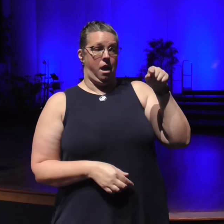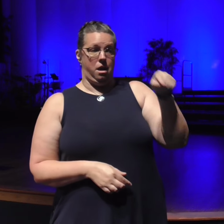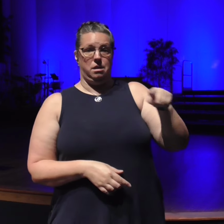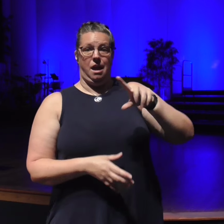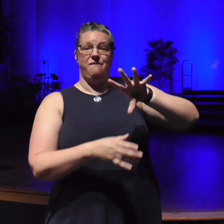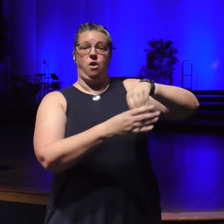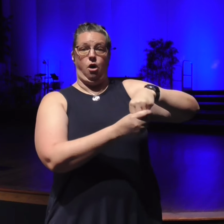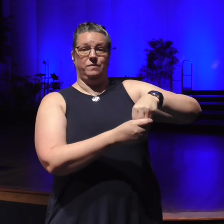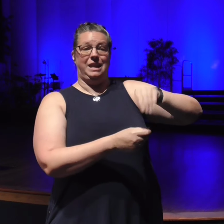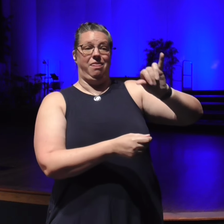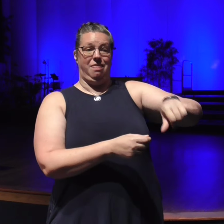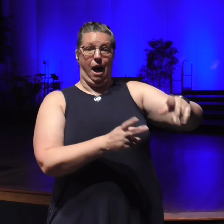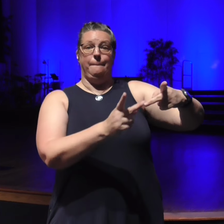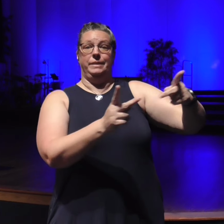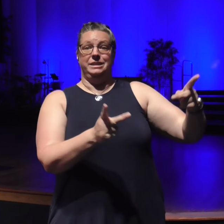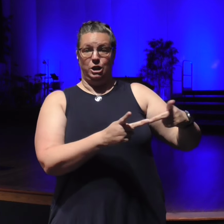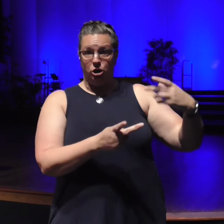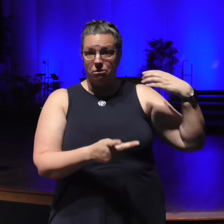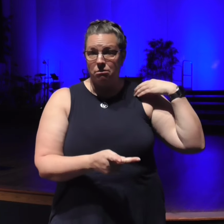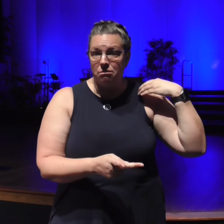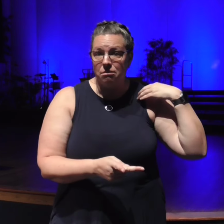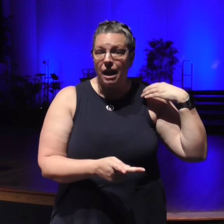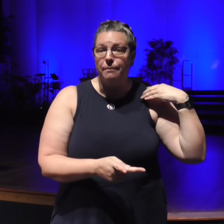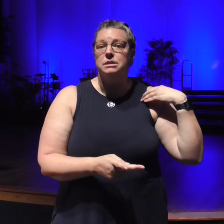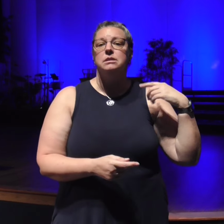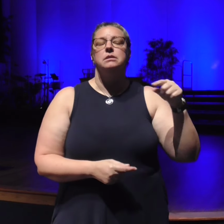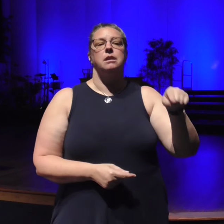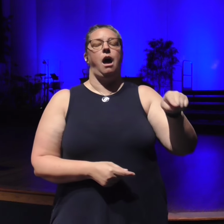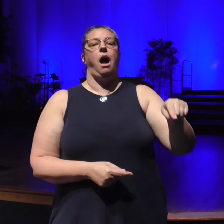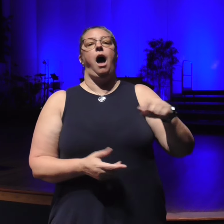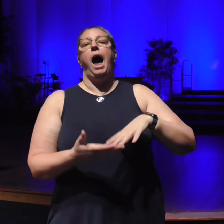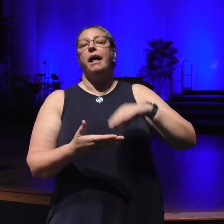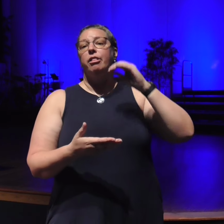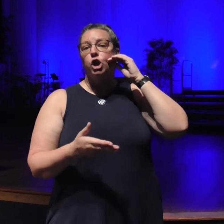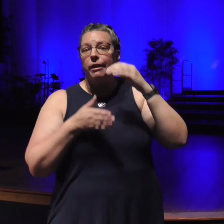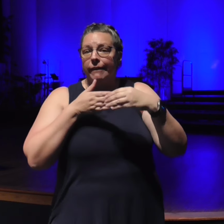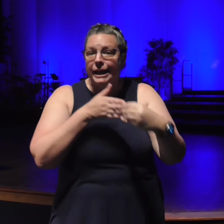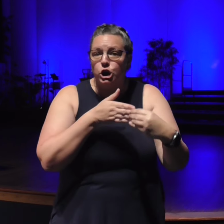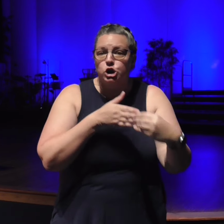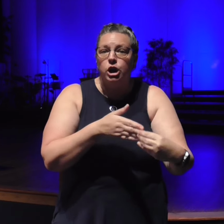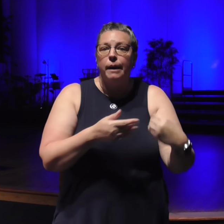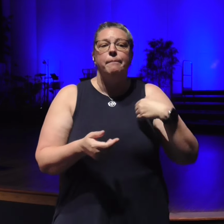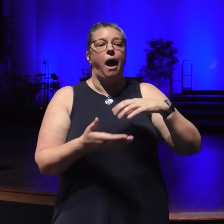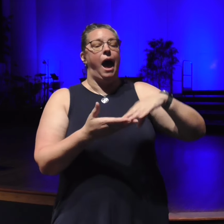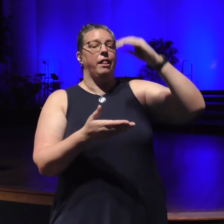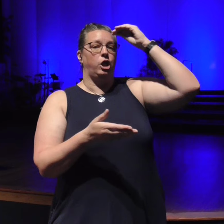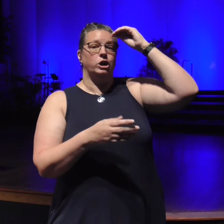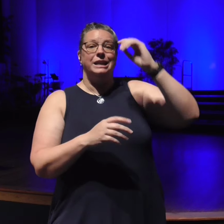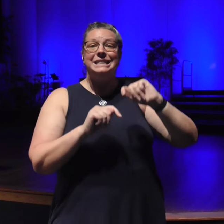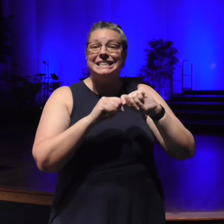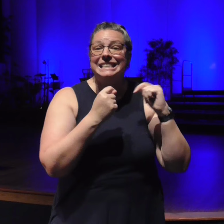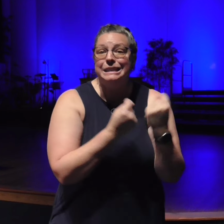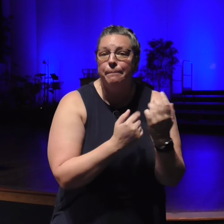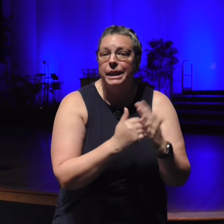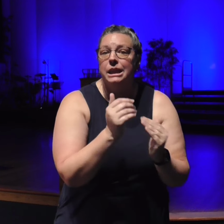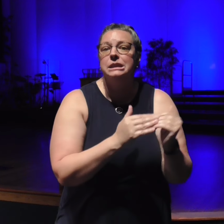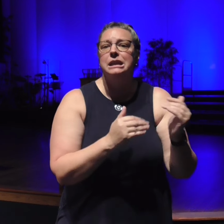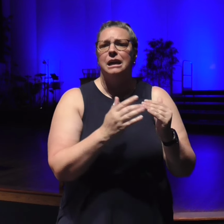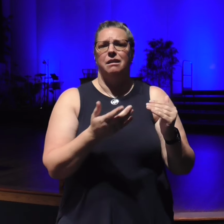that position, I learned leadership and I learned team building that I might not have learned anywhere